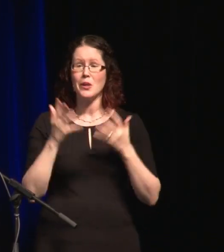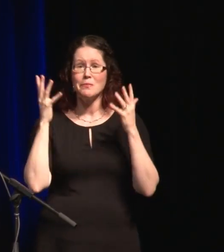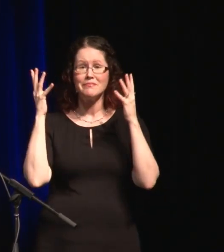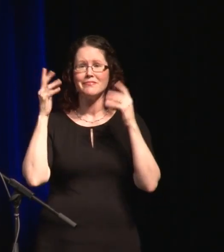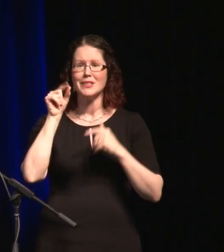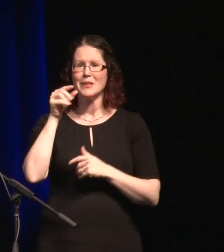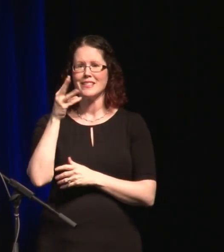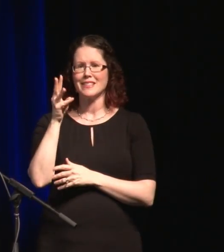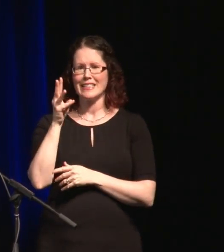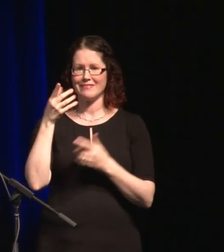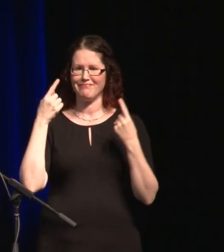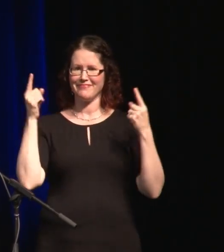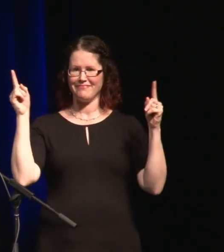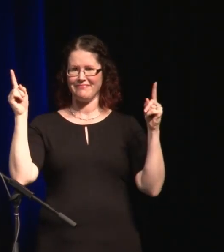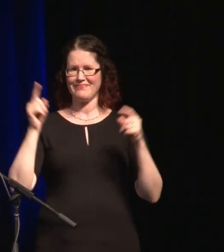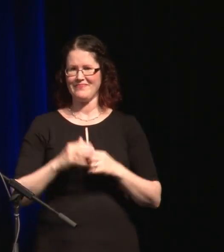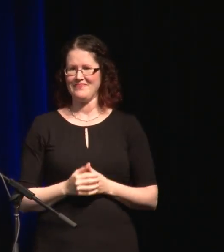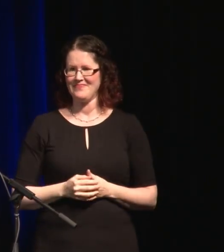it.